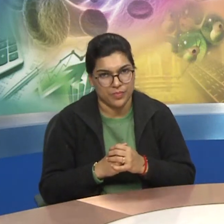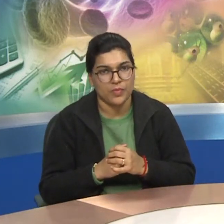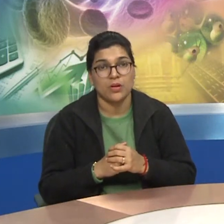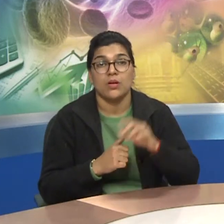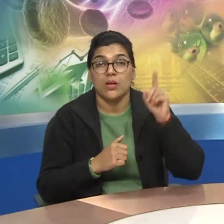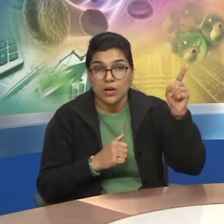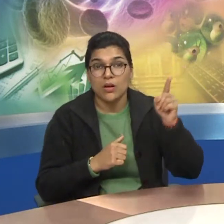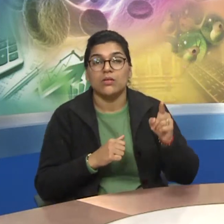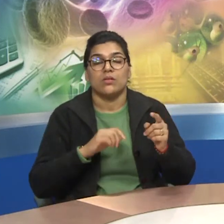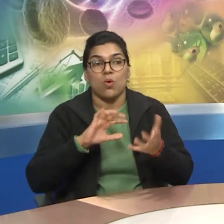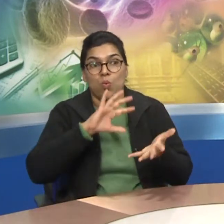You can see the image